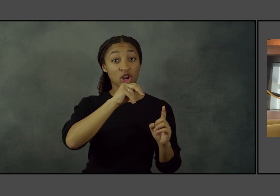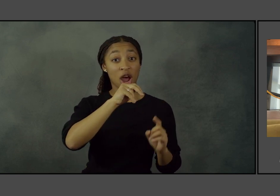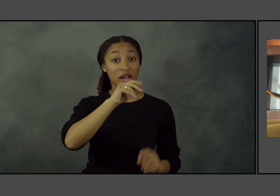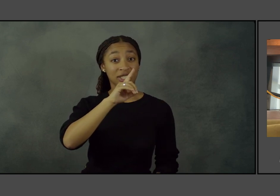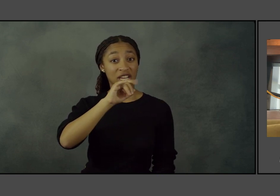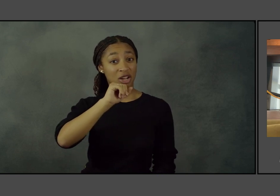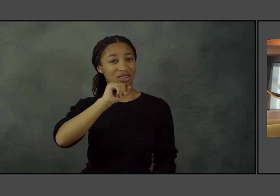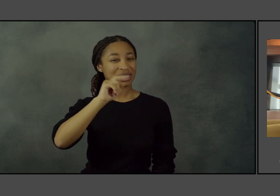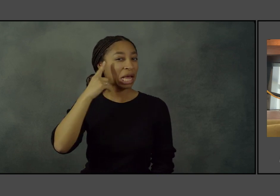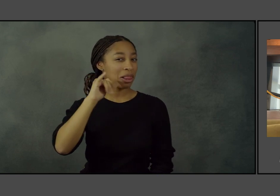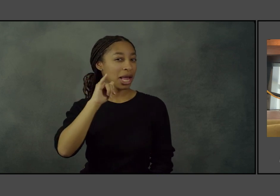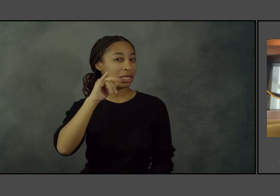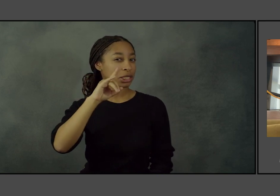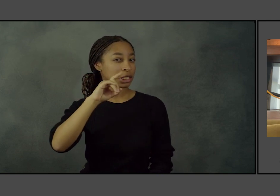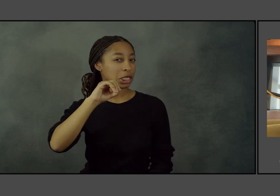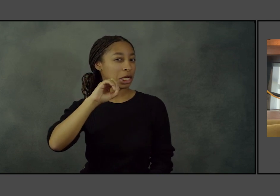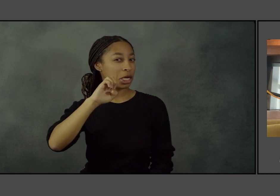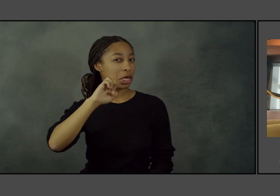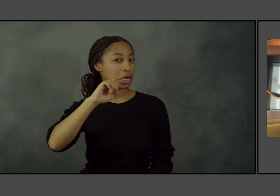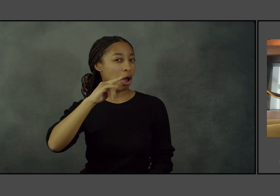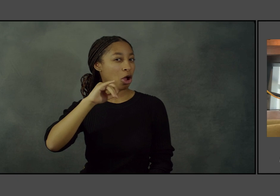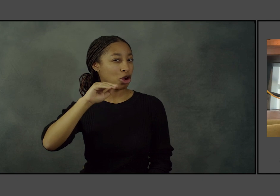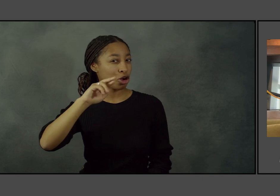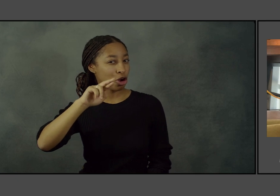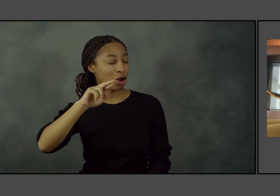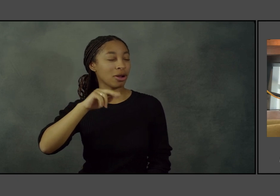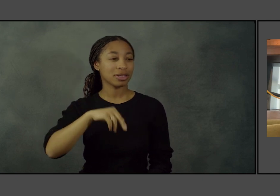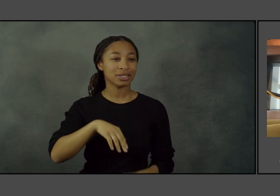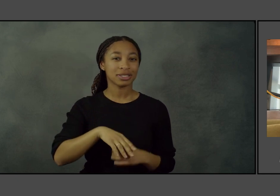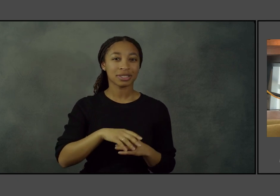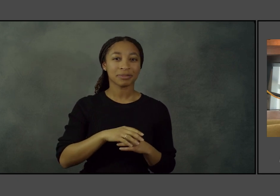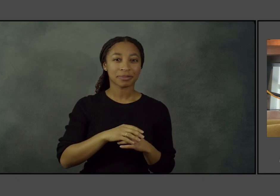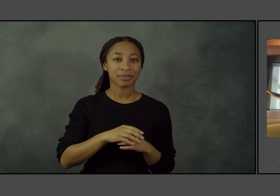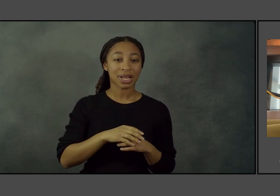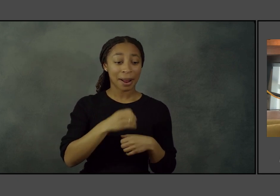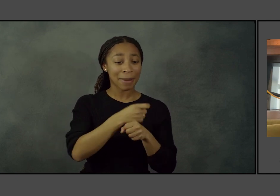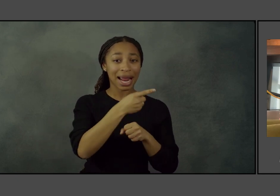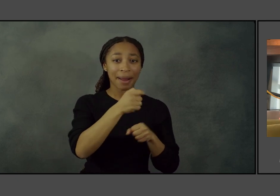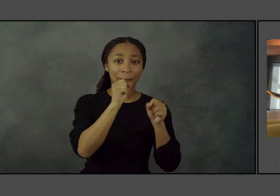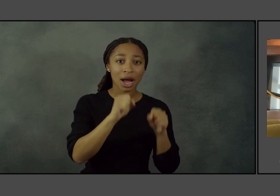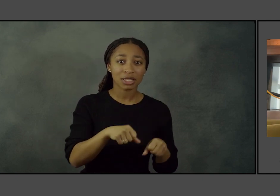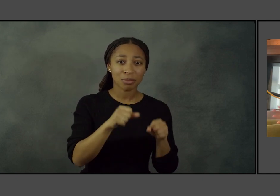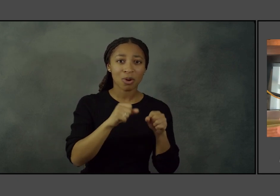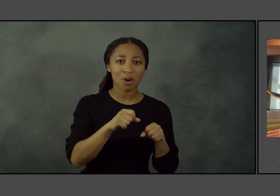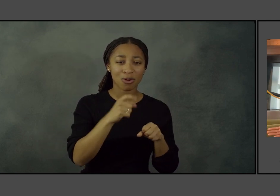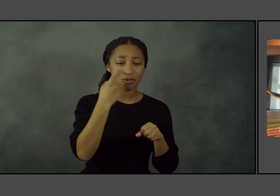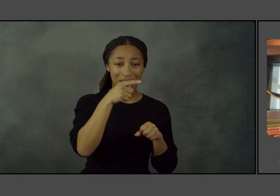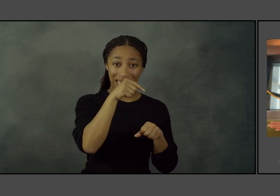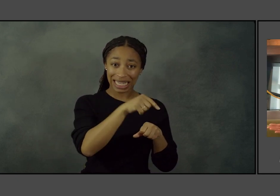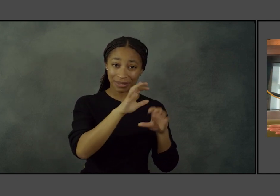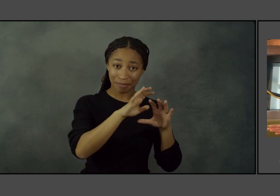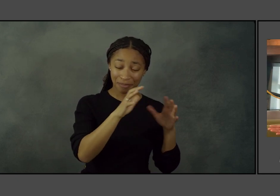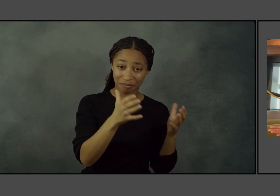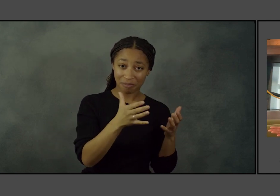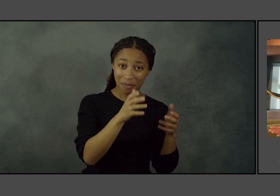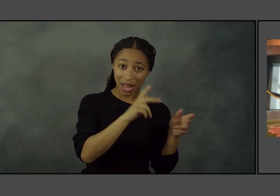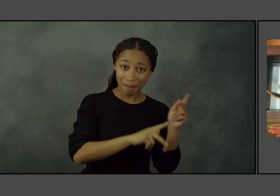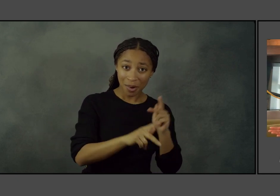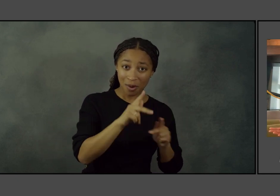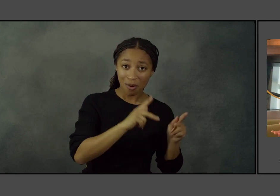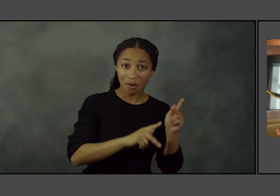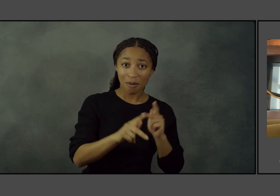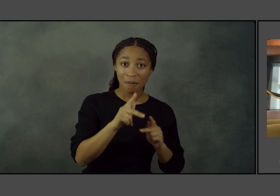there were this group of enslaved people who had nowhere, there was nowhere to be out of the eye of the oppressor,